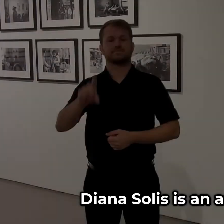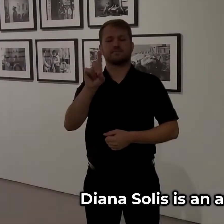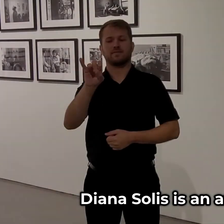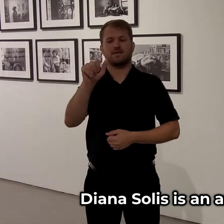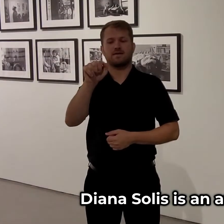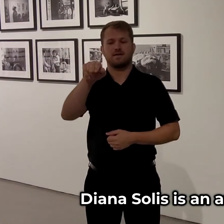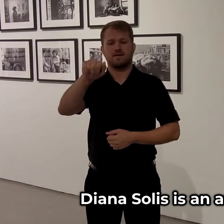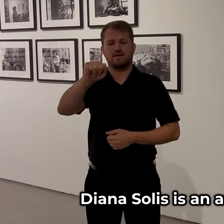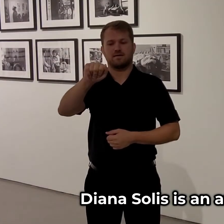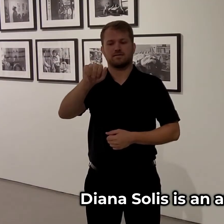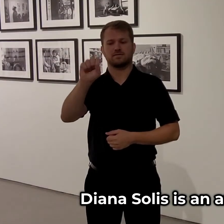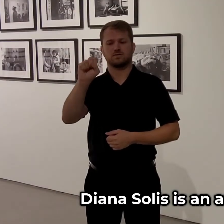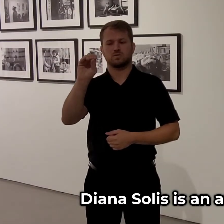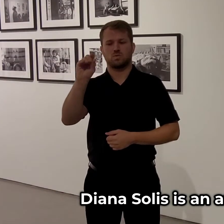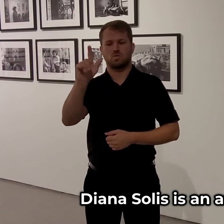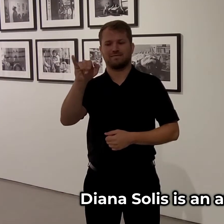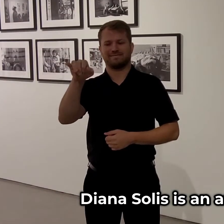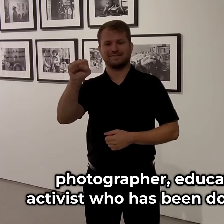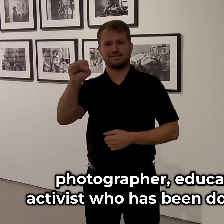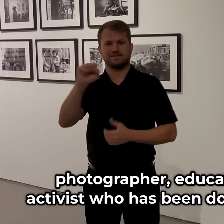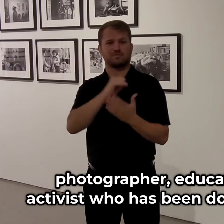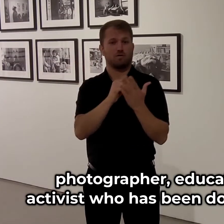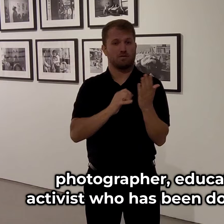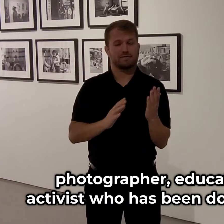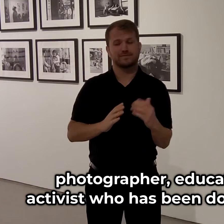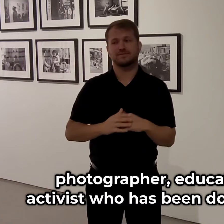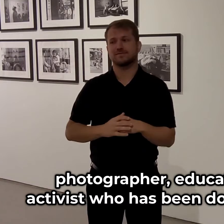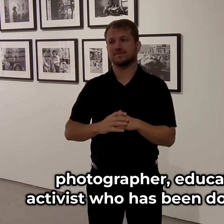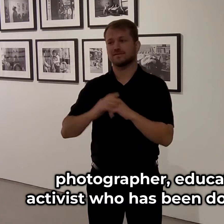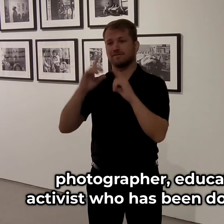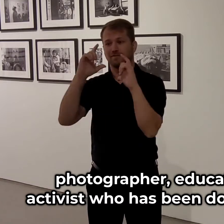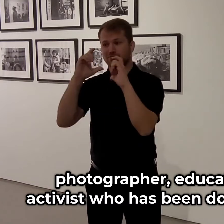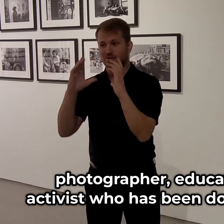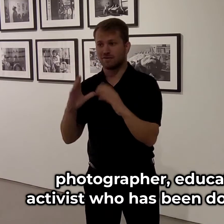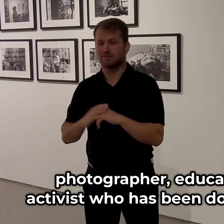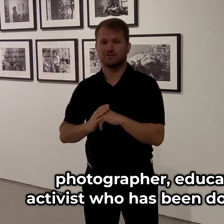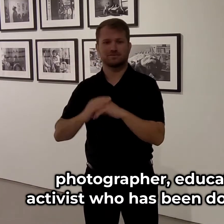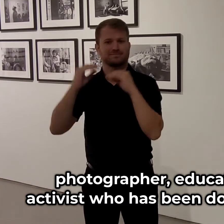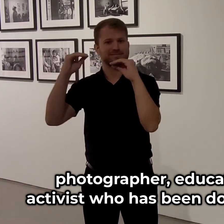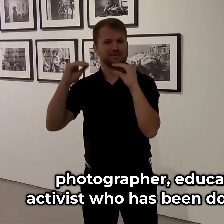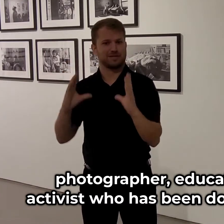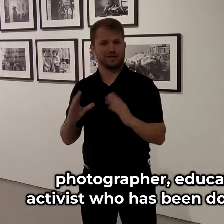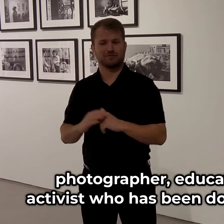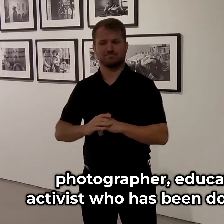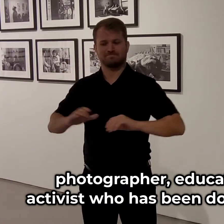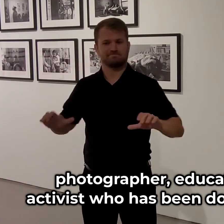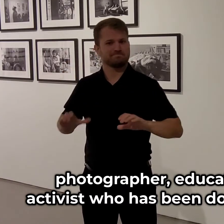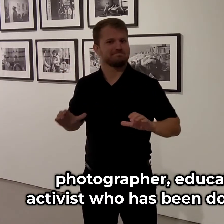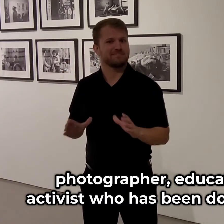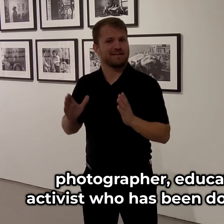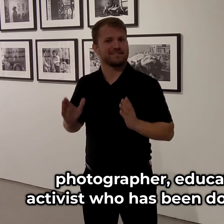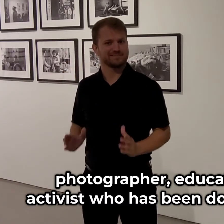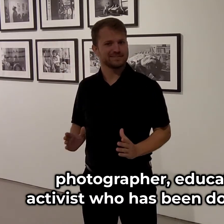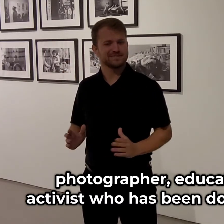Diana Solis is an artist, photographer, educator, and activist who has been documenting